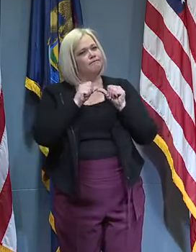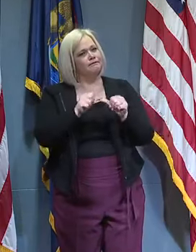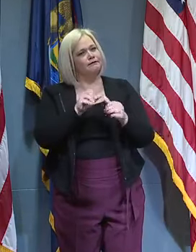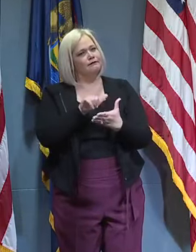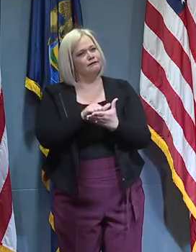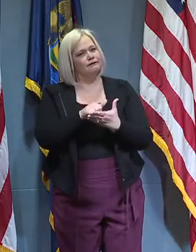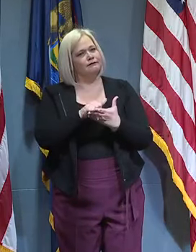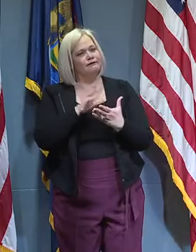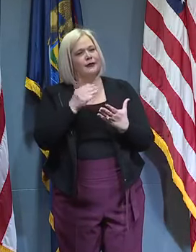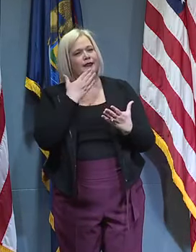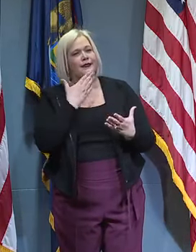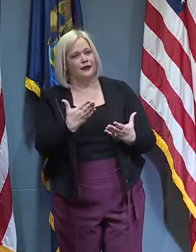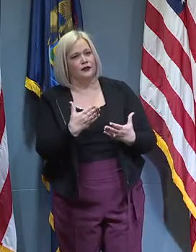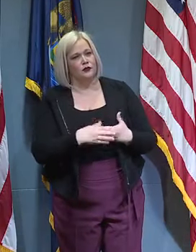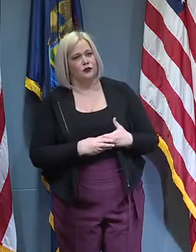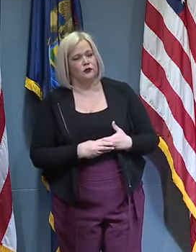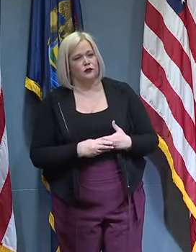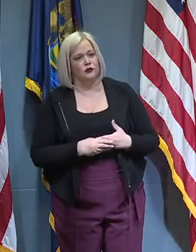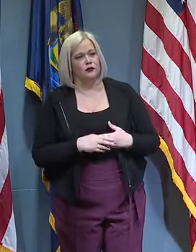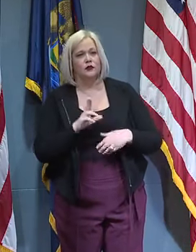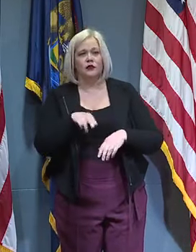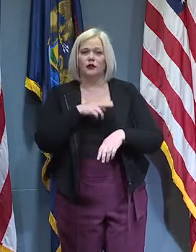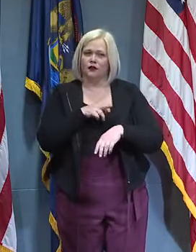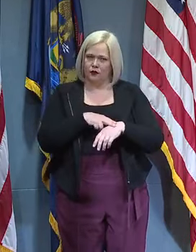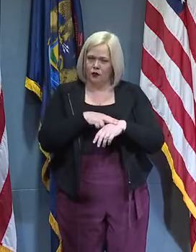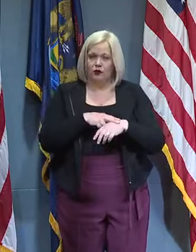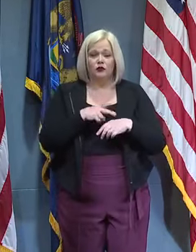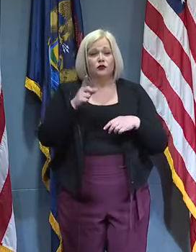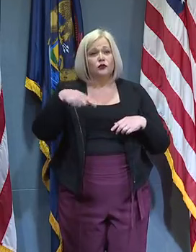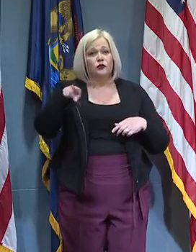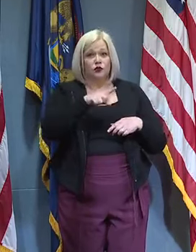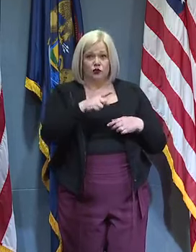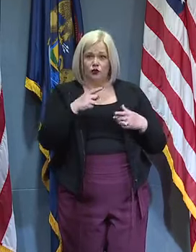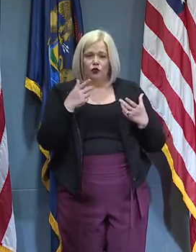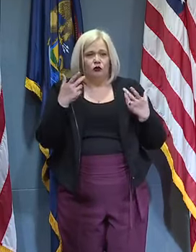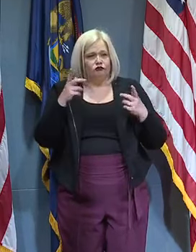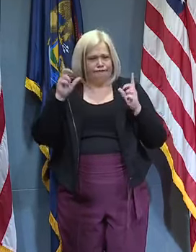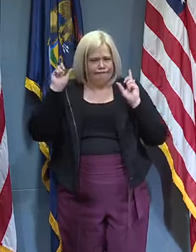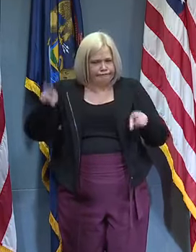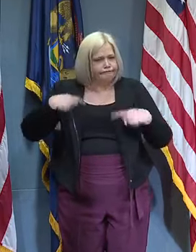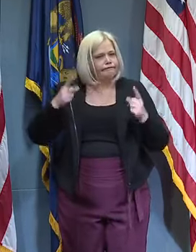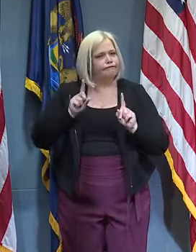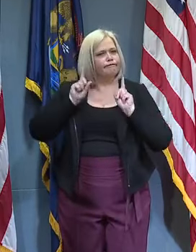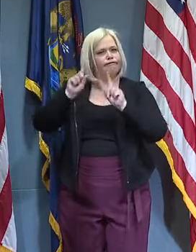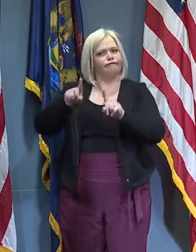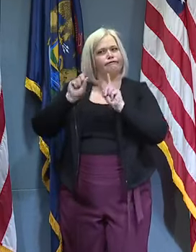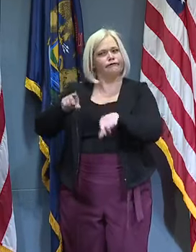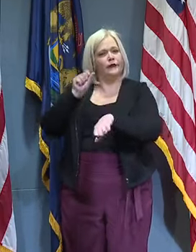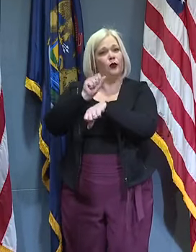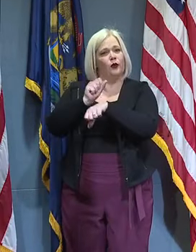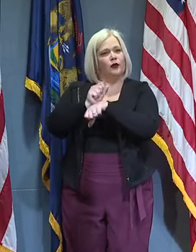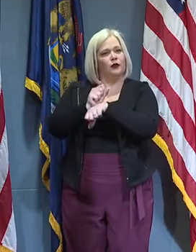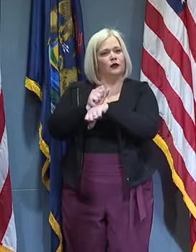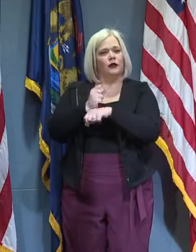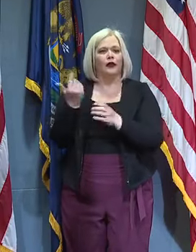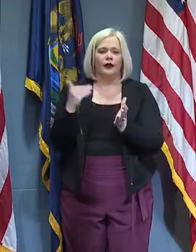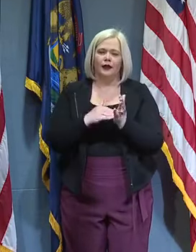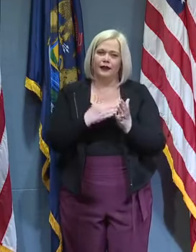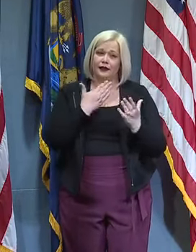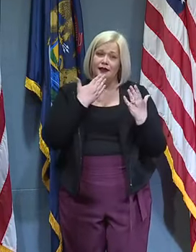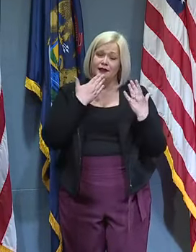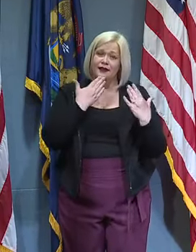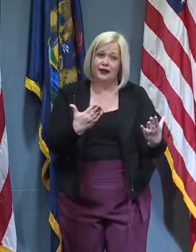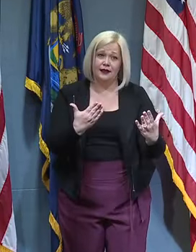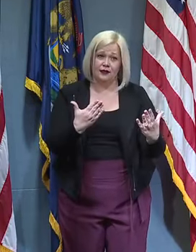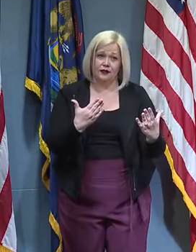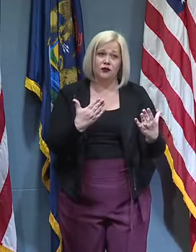home, and thank you. And of course, to those of you on the front lines every single day, thank you. You are the reason